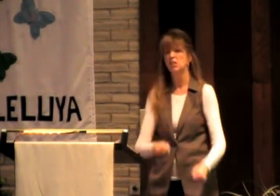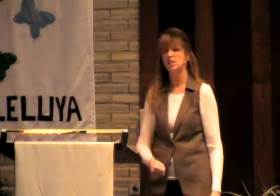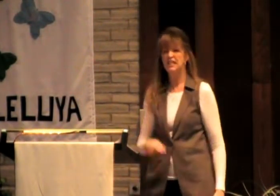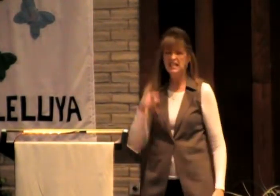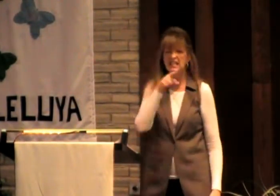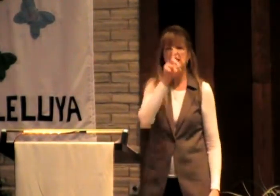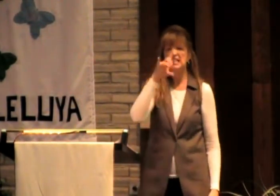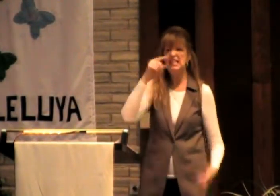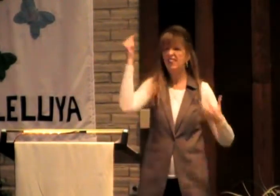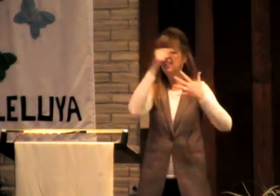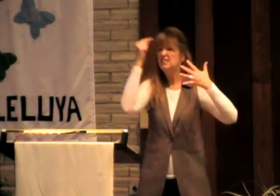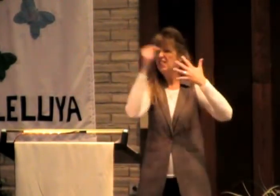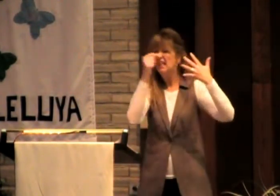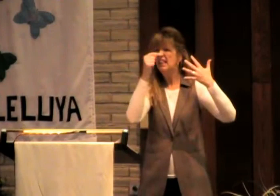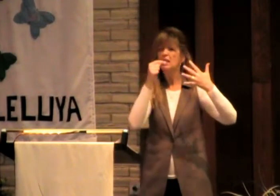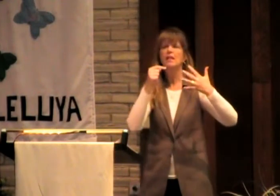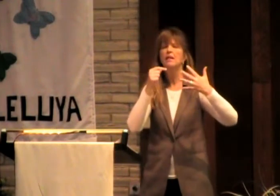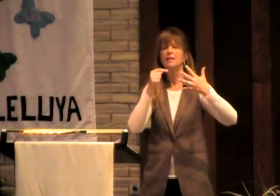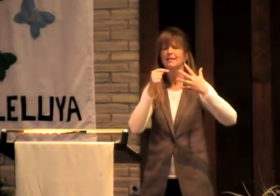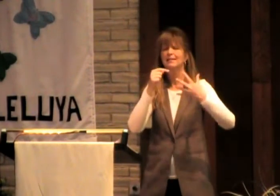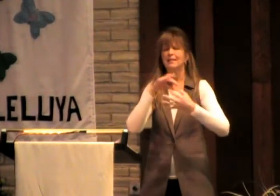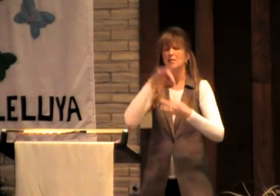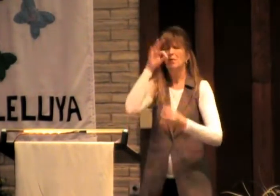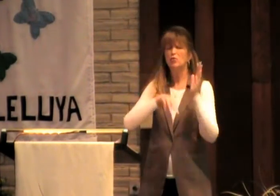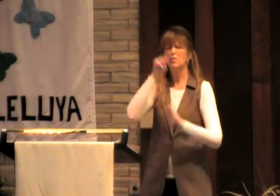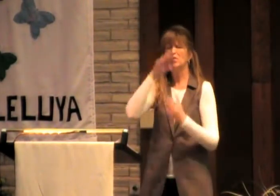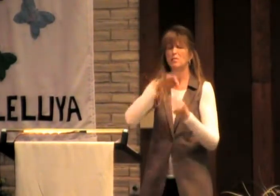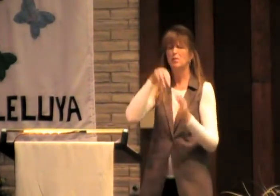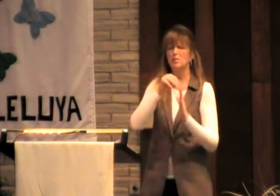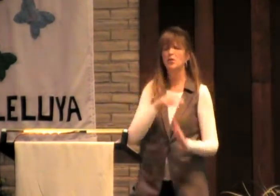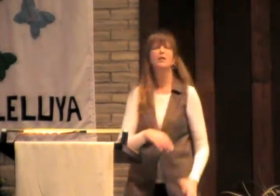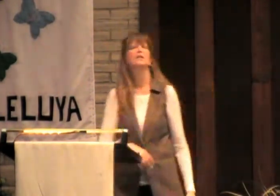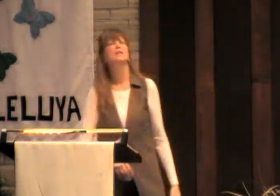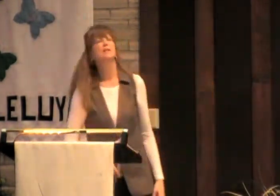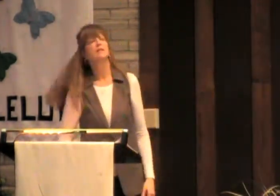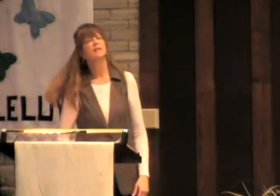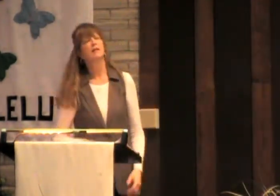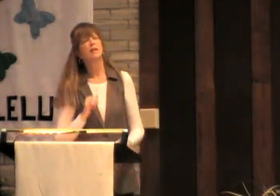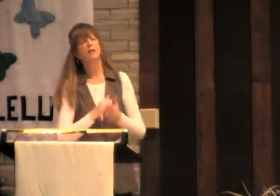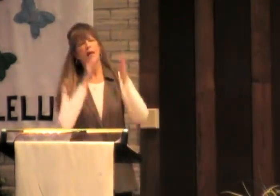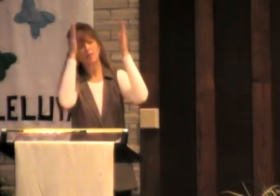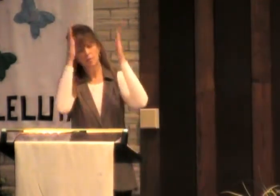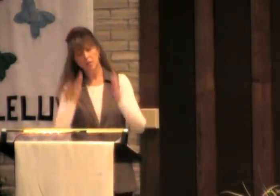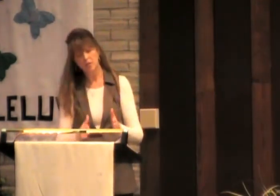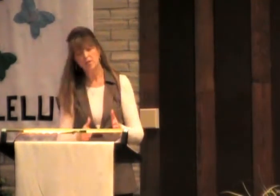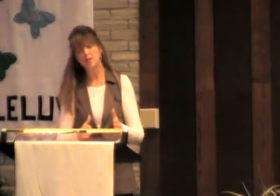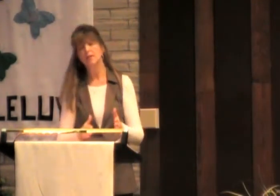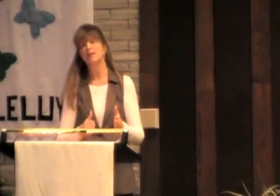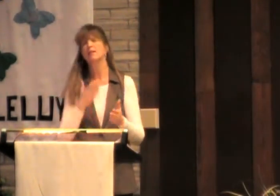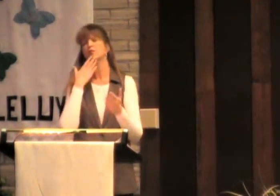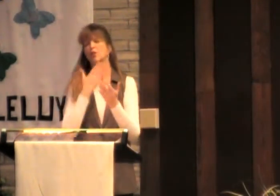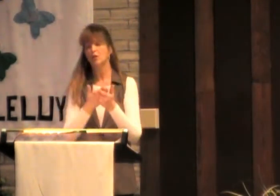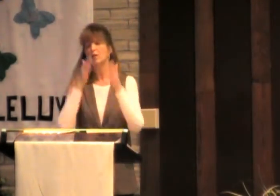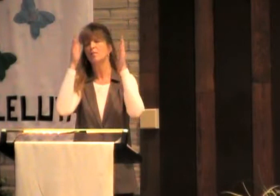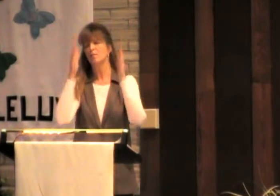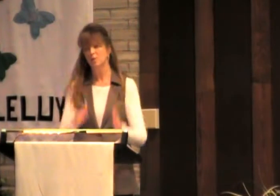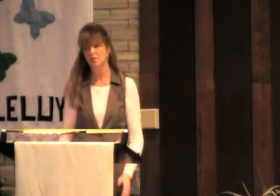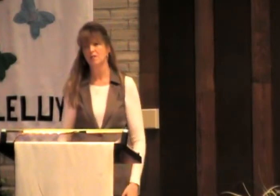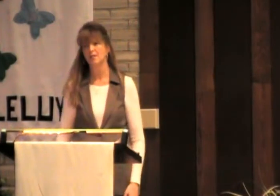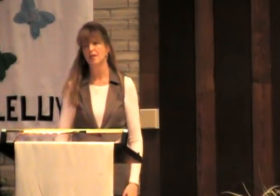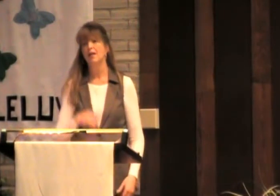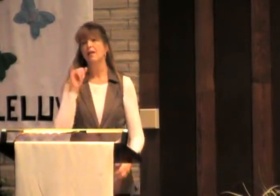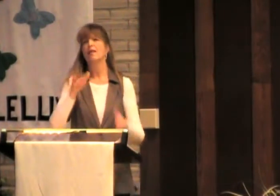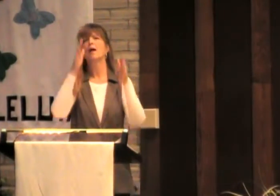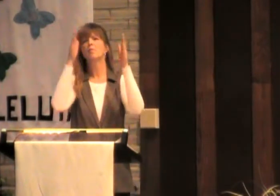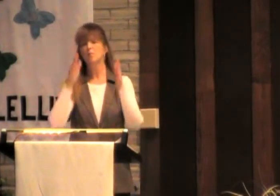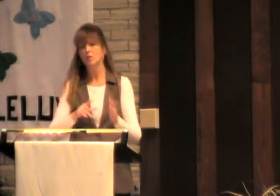oh, he did this and this and this and this. And then you think, oh, spiritual maturity. Okay, that person